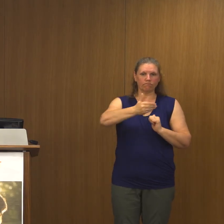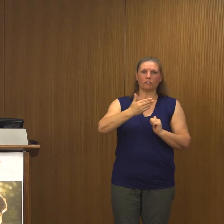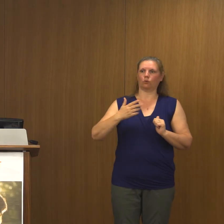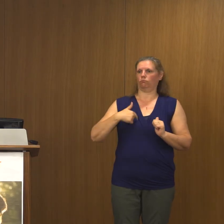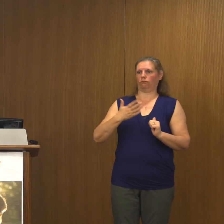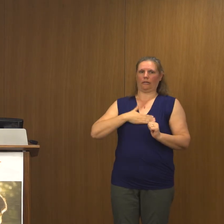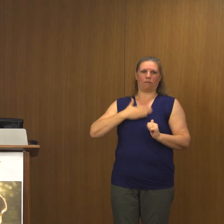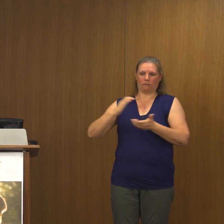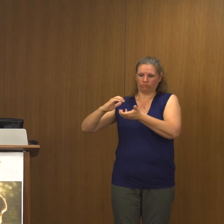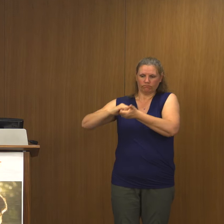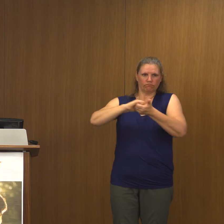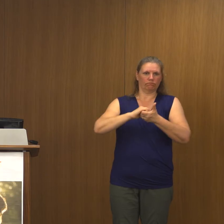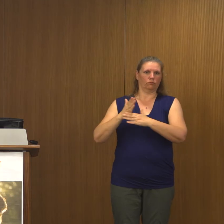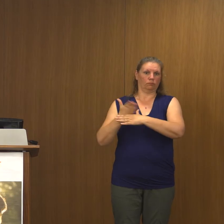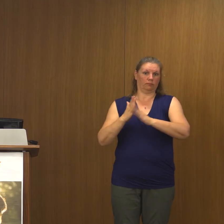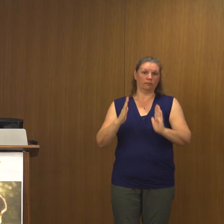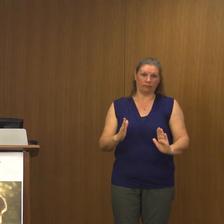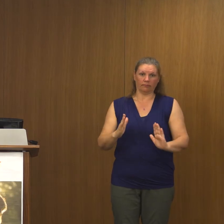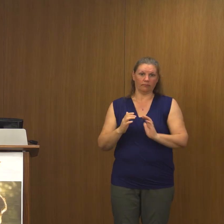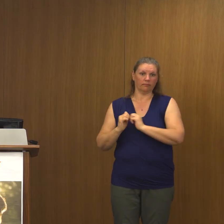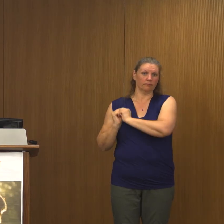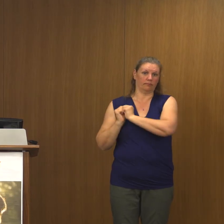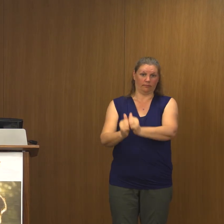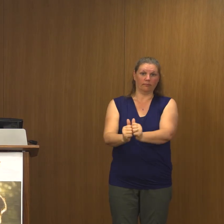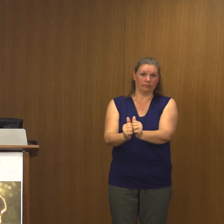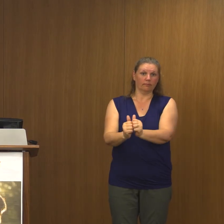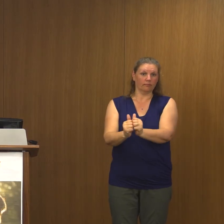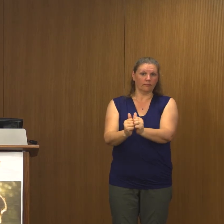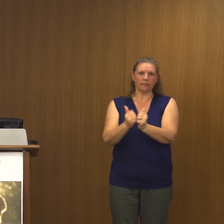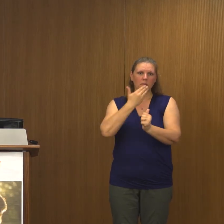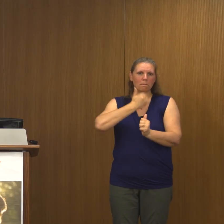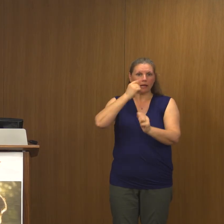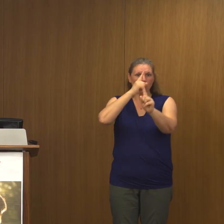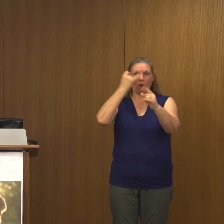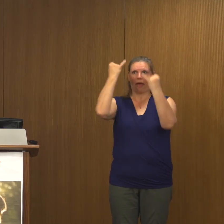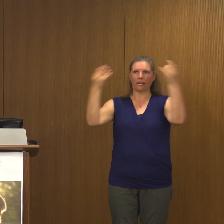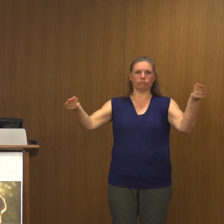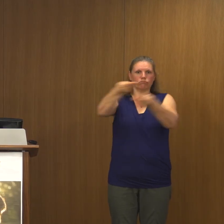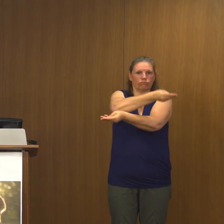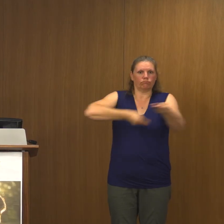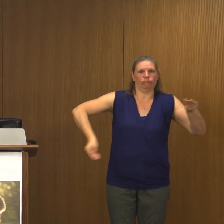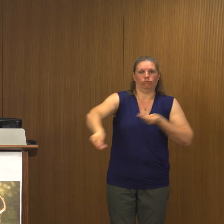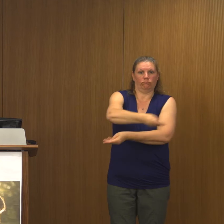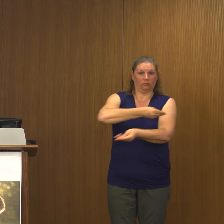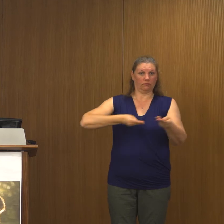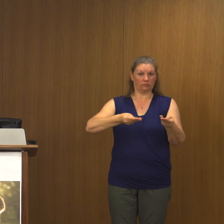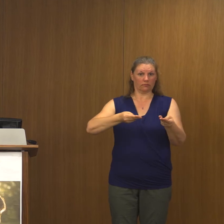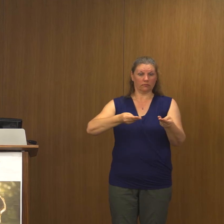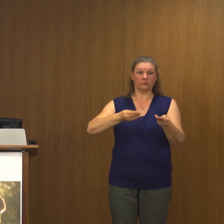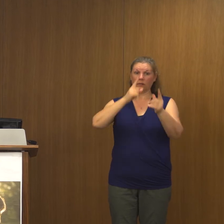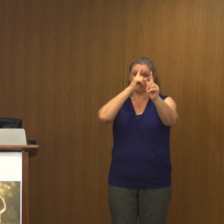these relationships and partnerships and collaborations to exchange ideas, and bottom line, to try to get